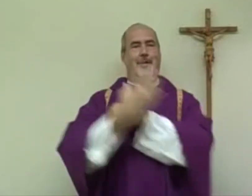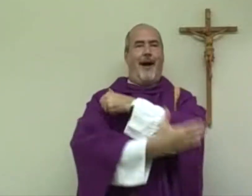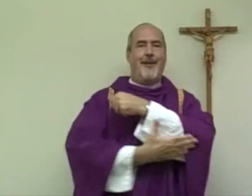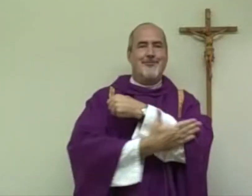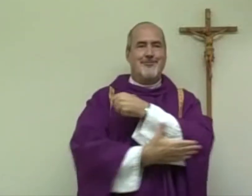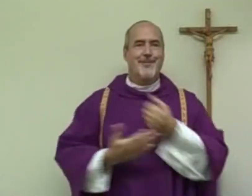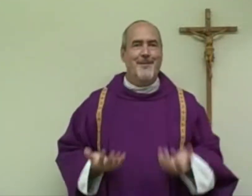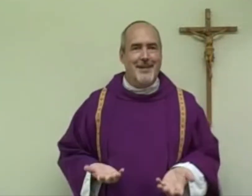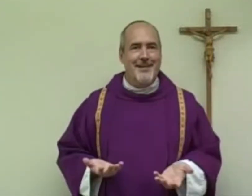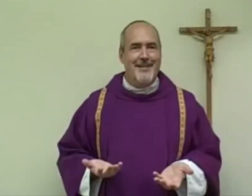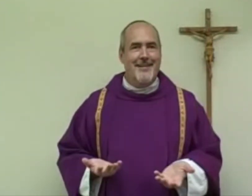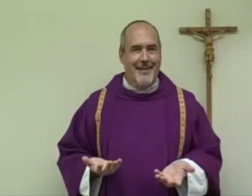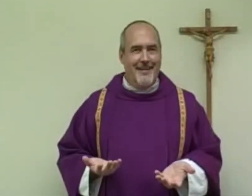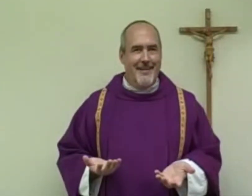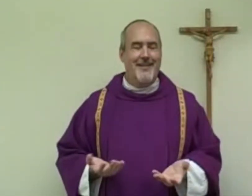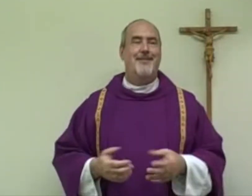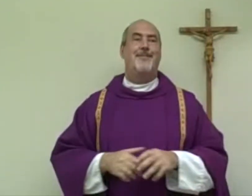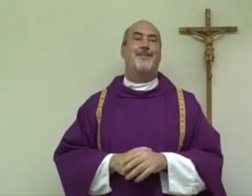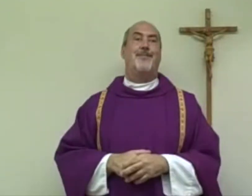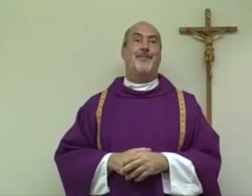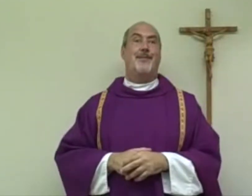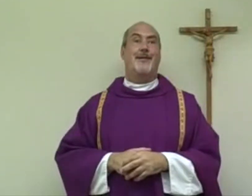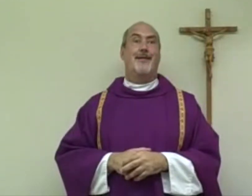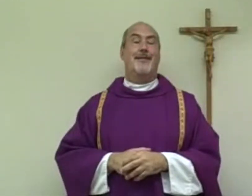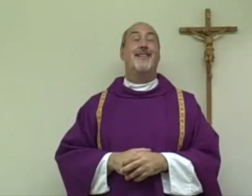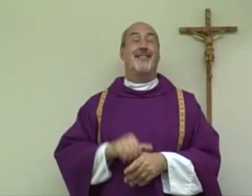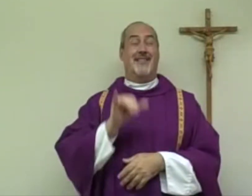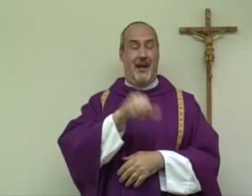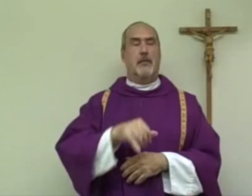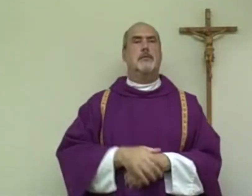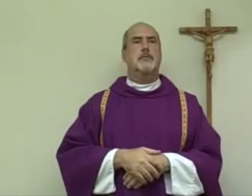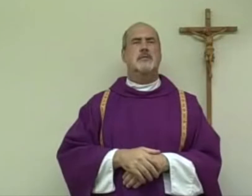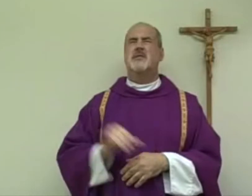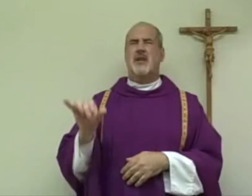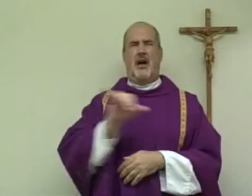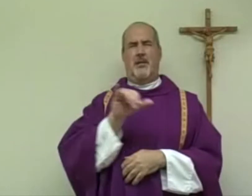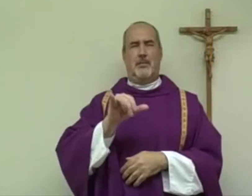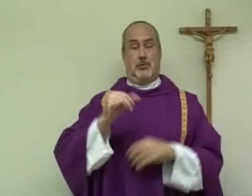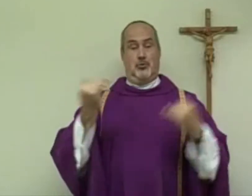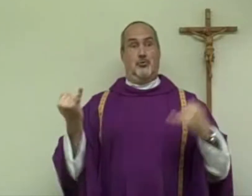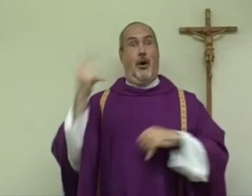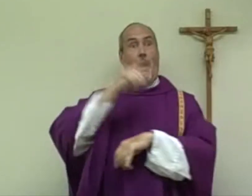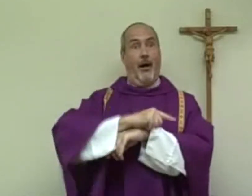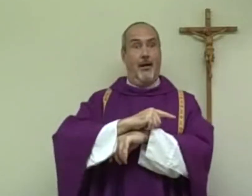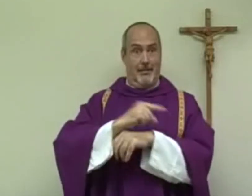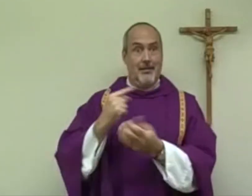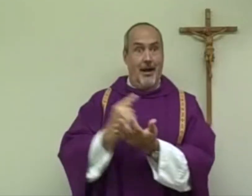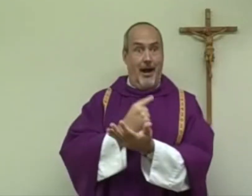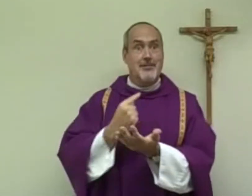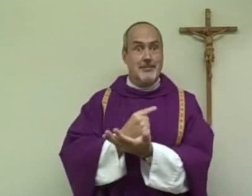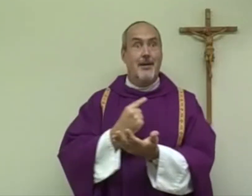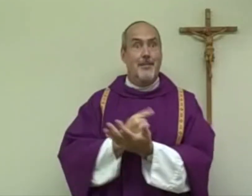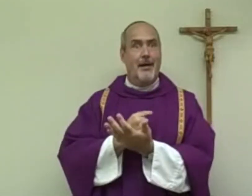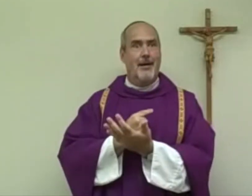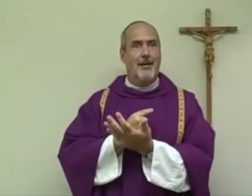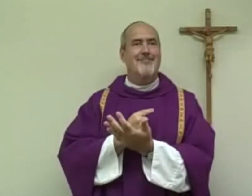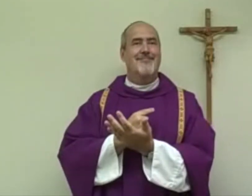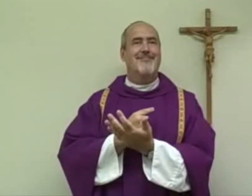the entire country together from two countries into one, basically. So, look at today's gospel.